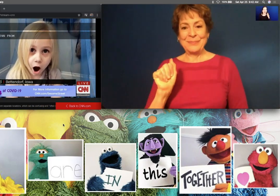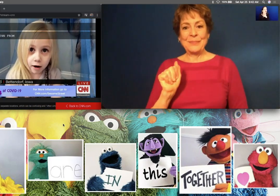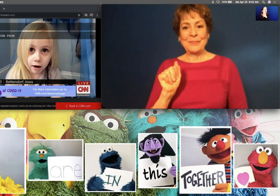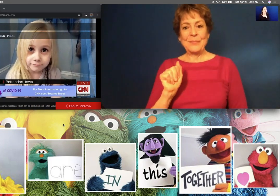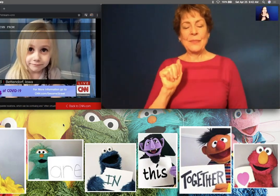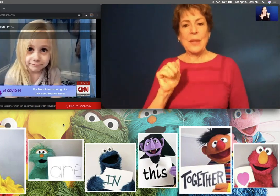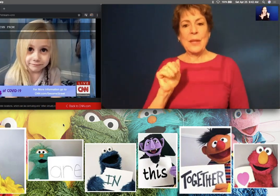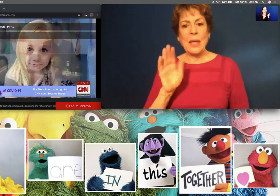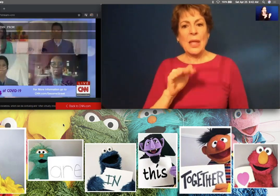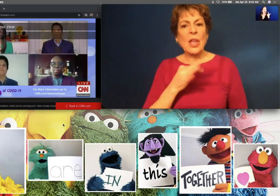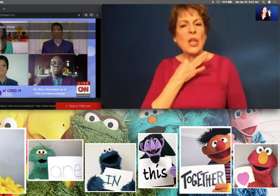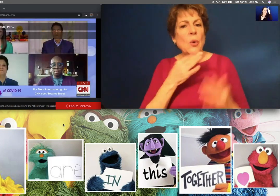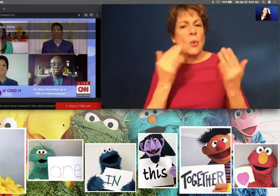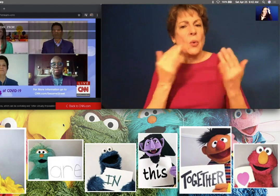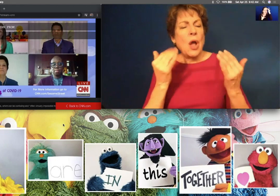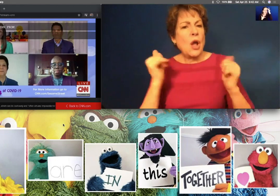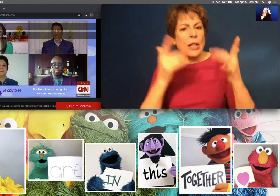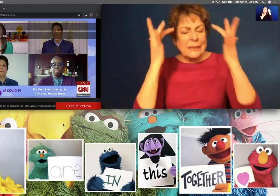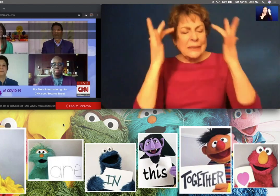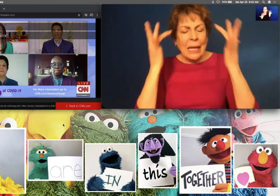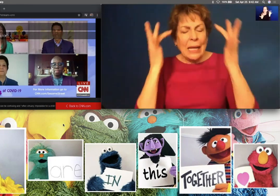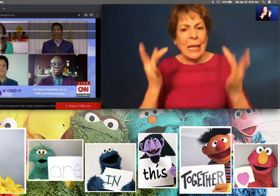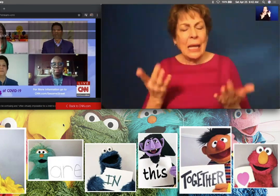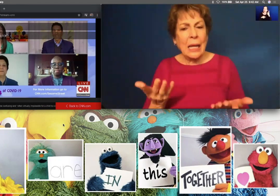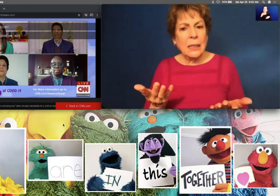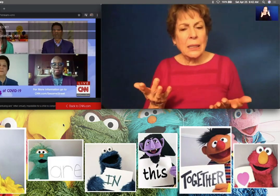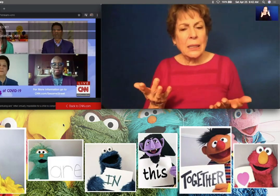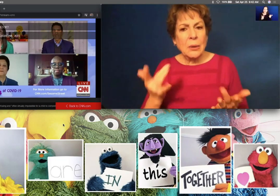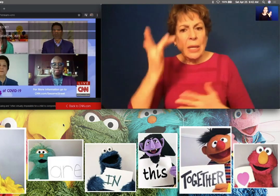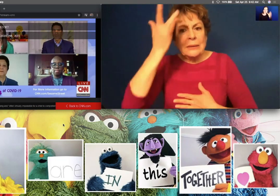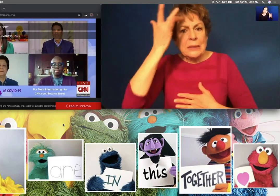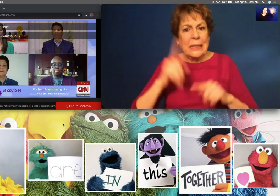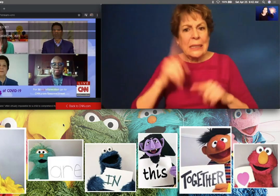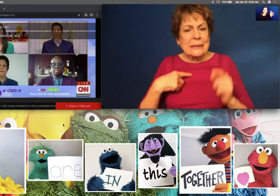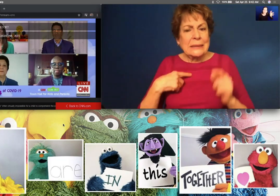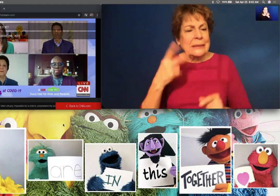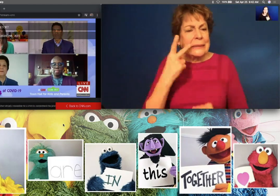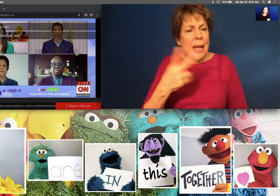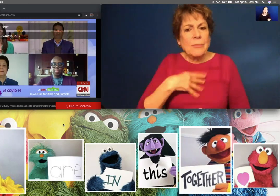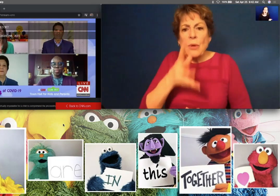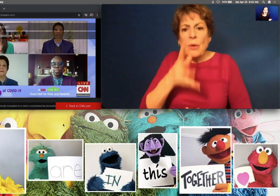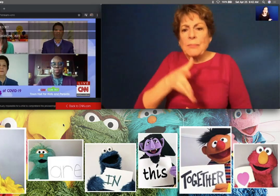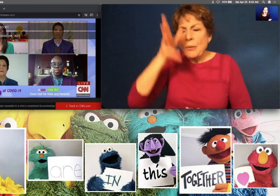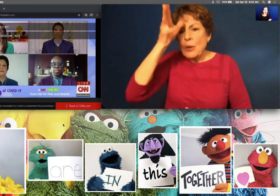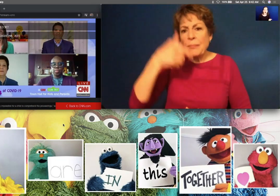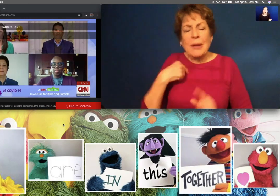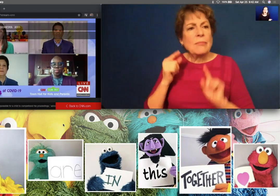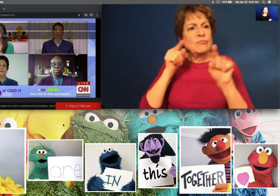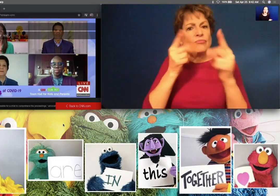Why is everybody sick? And why can I see Grandma and Grandpa?